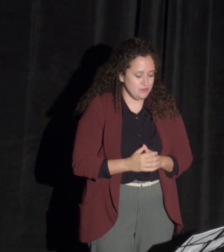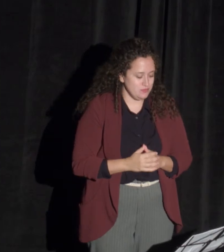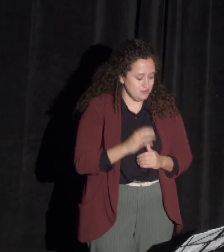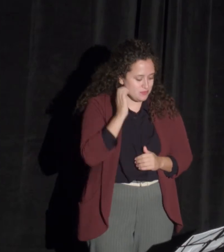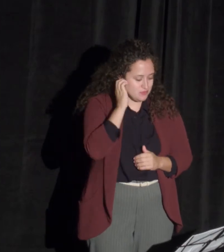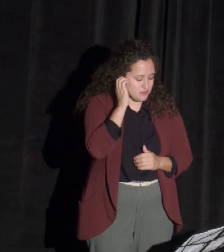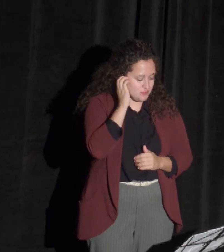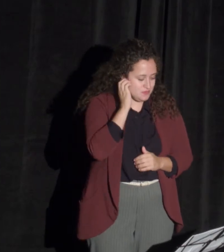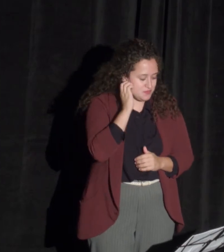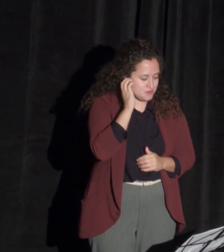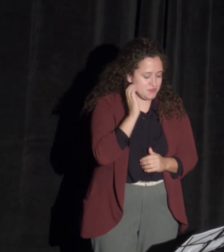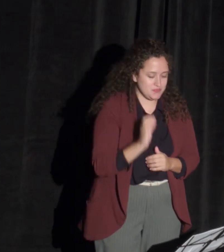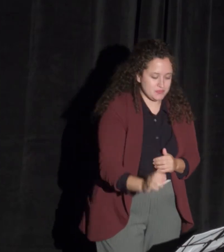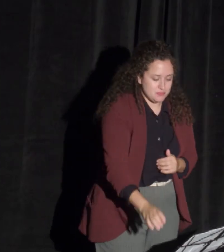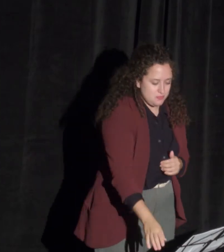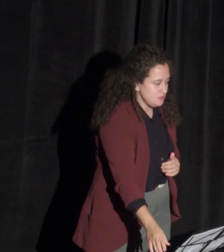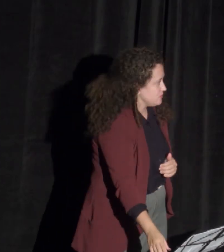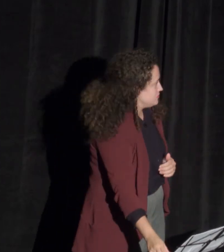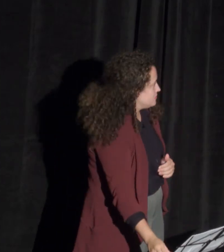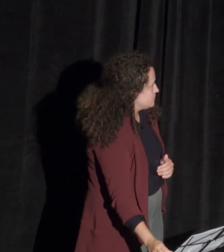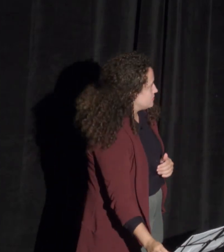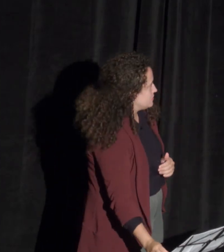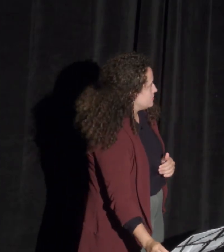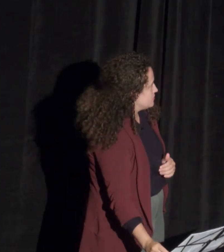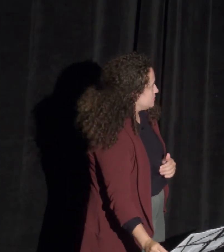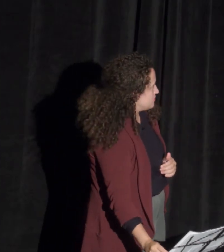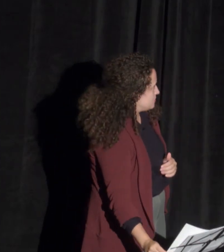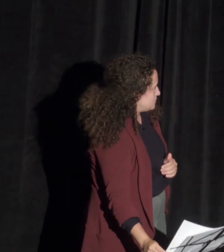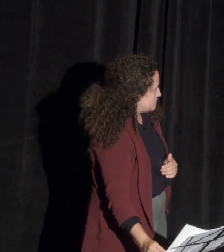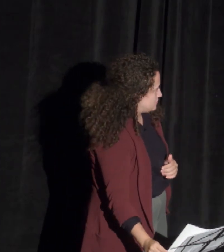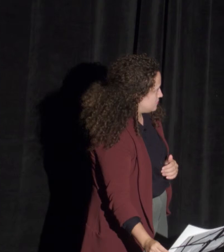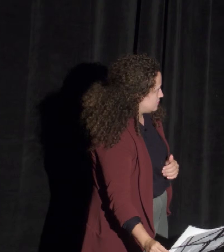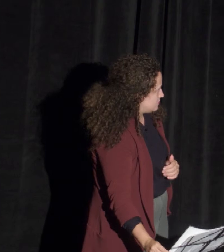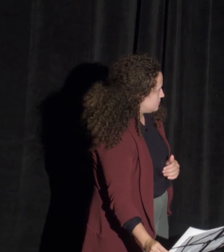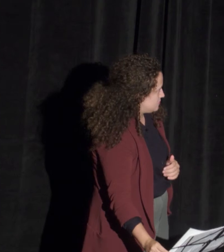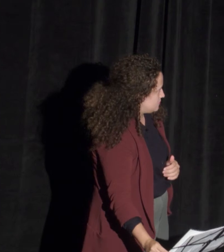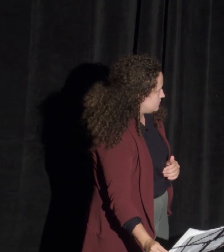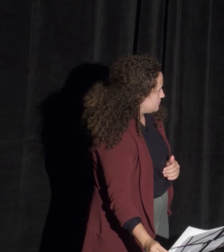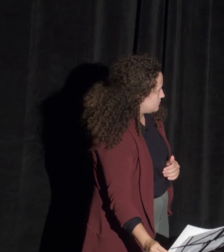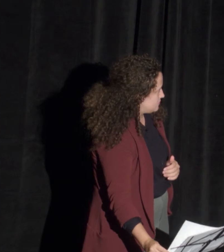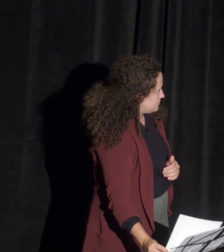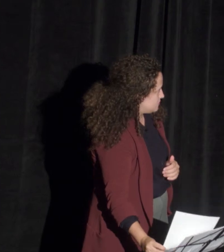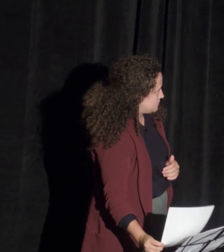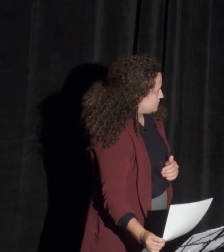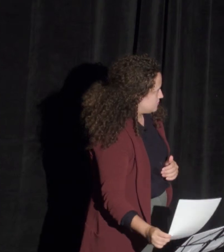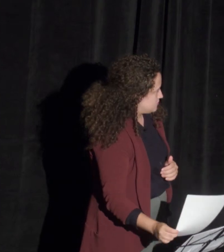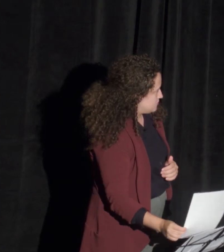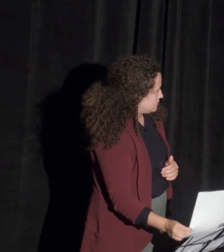I also have a note from Timmy. Do you want me to do that next? Or do you want to go? Oh, you can go. Okay. Okay. Yes.